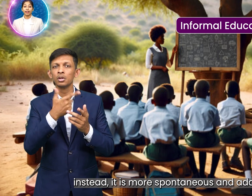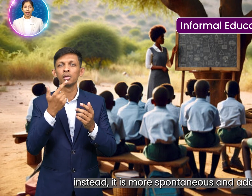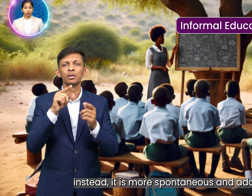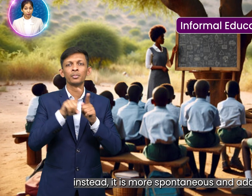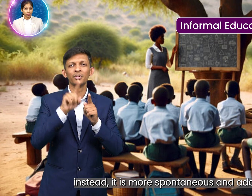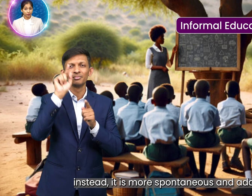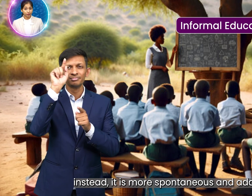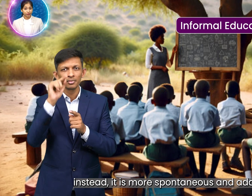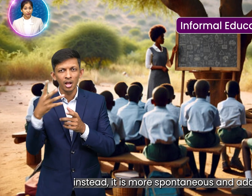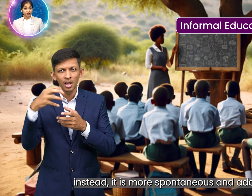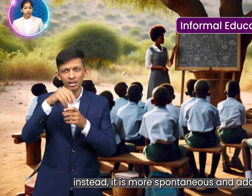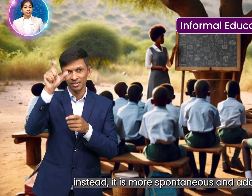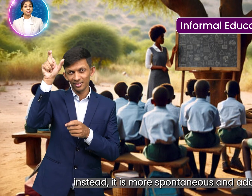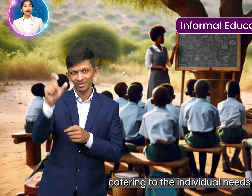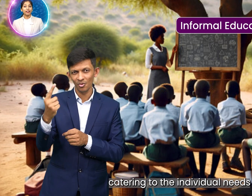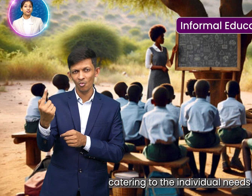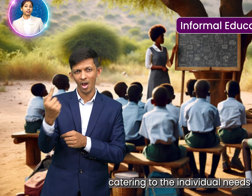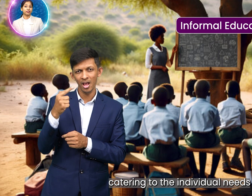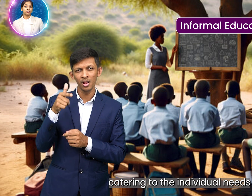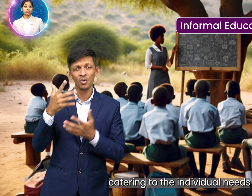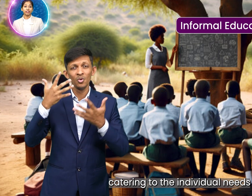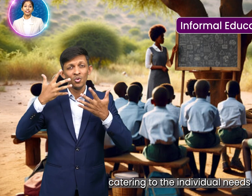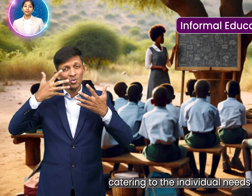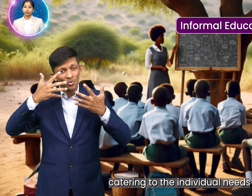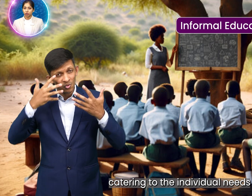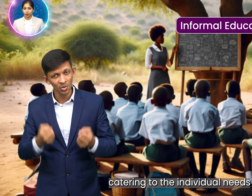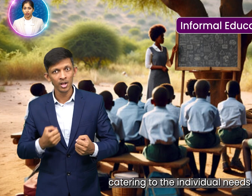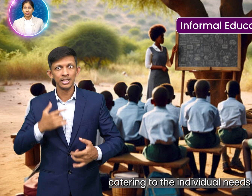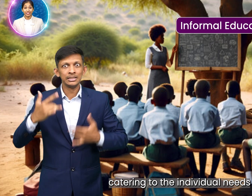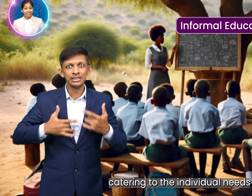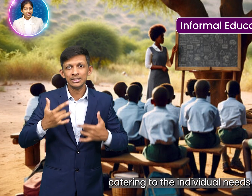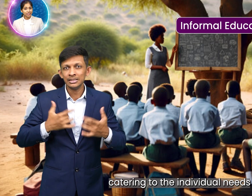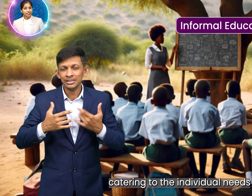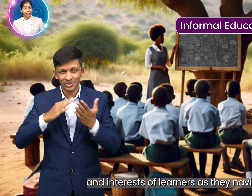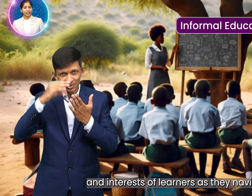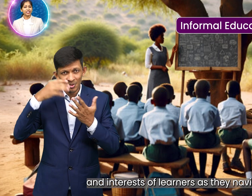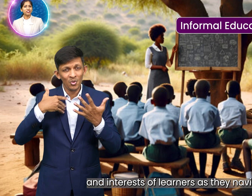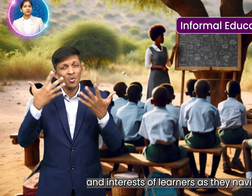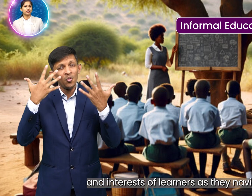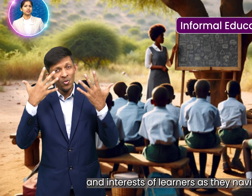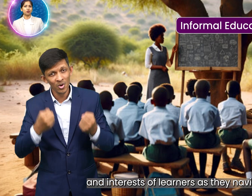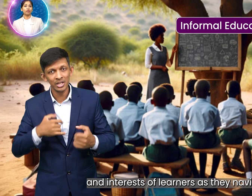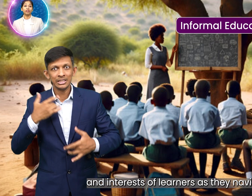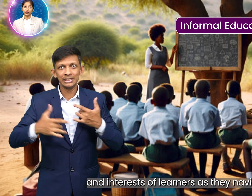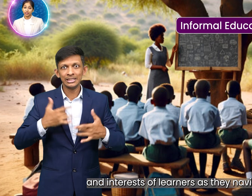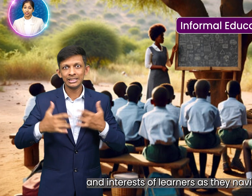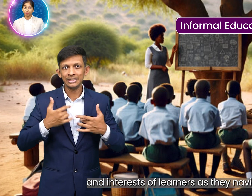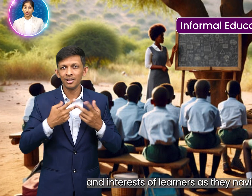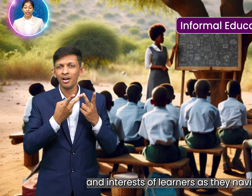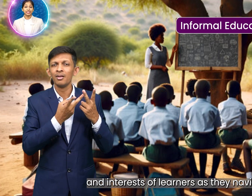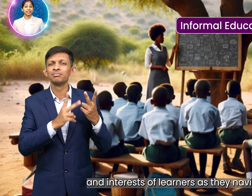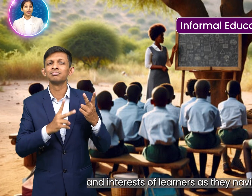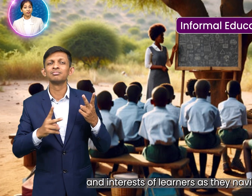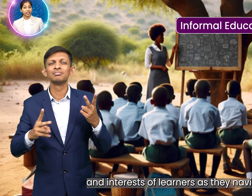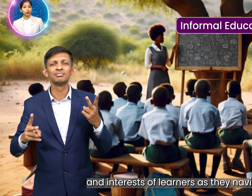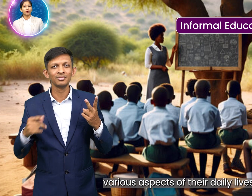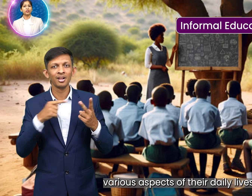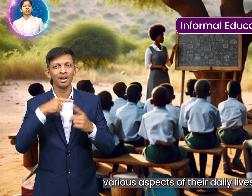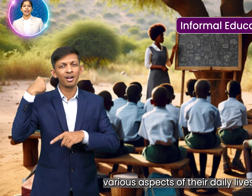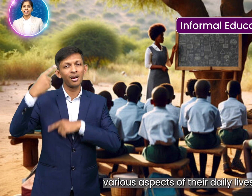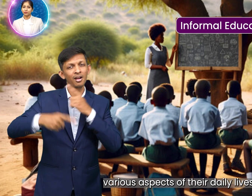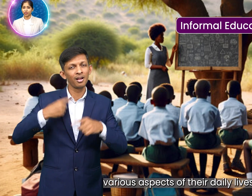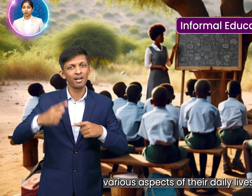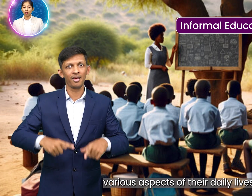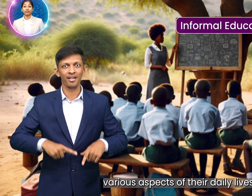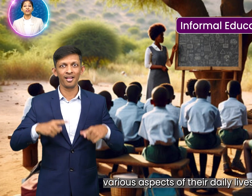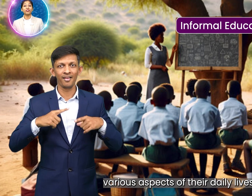and adaptable, catering to the individual needs and interests of learners as they navigate